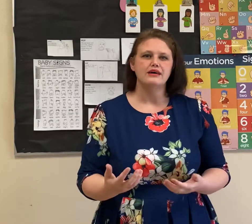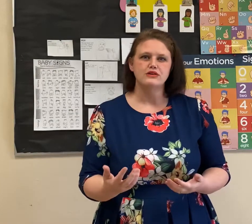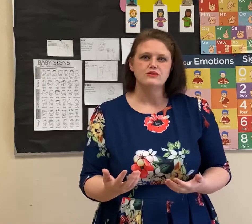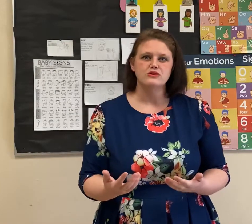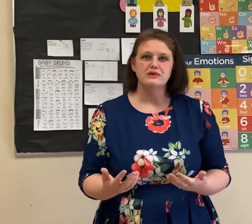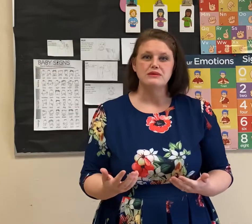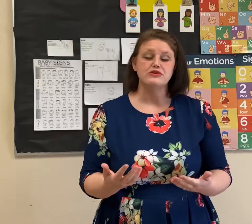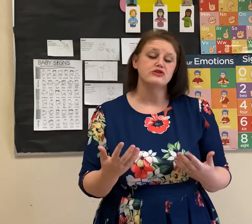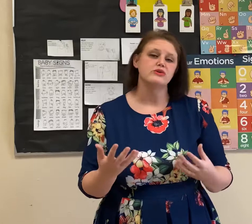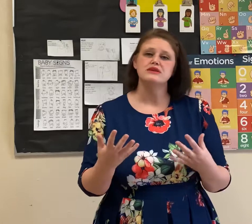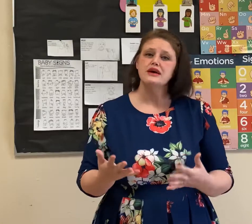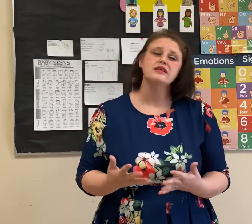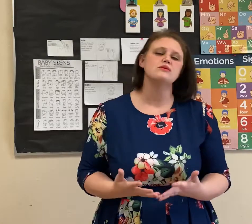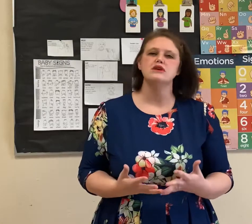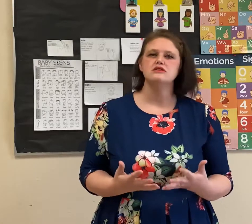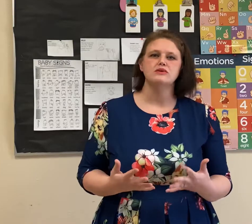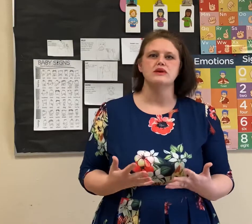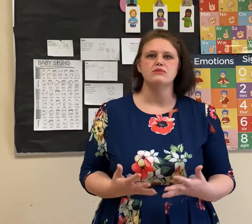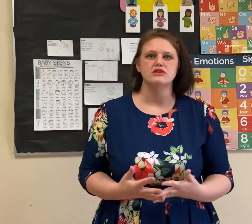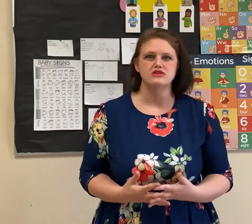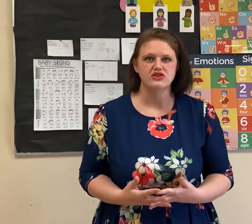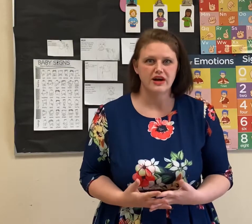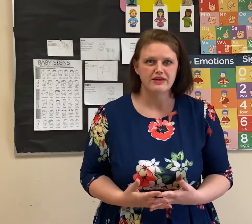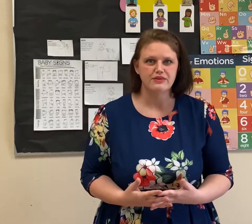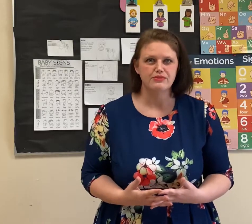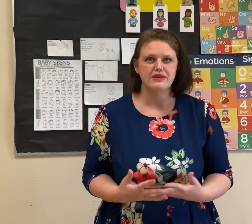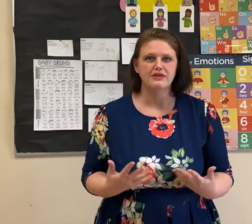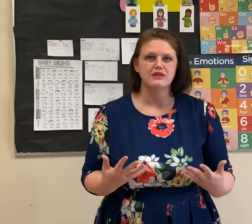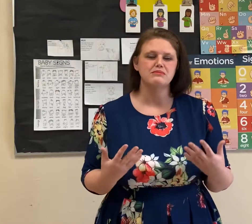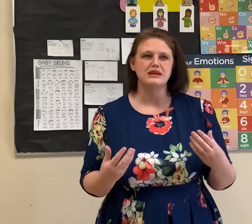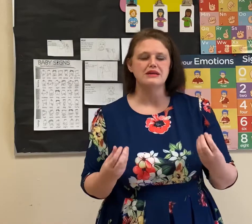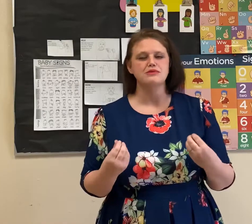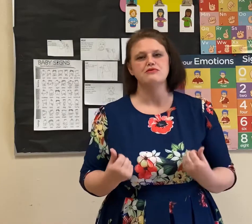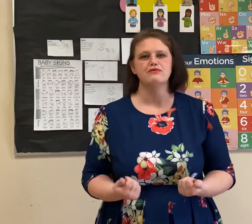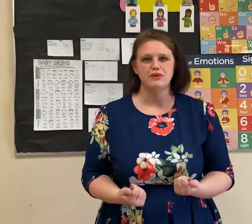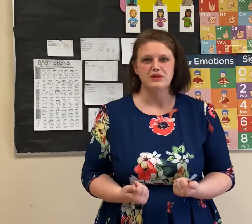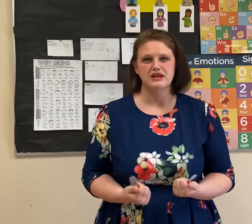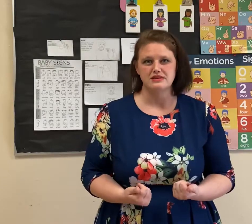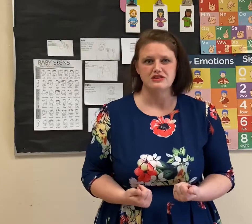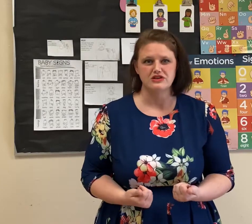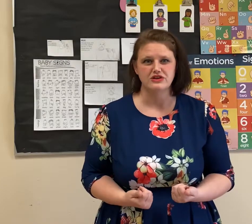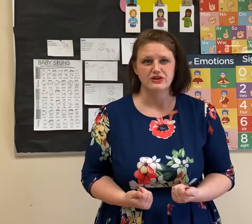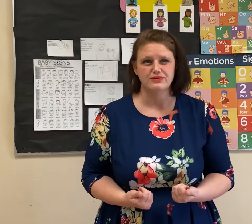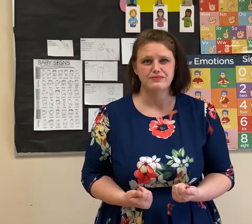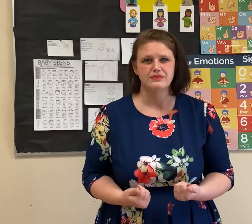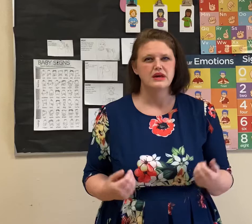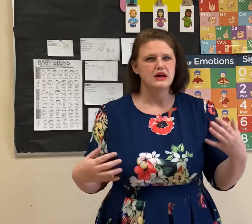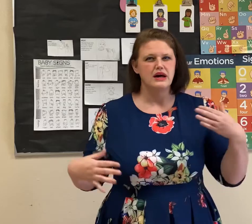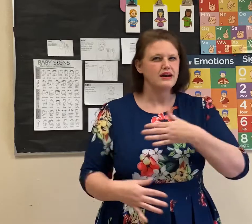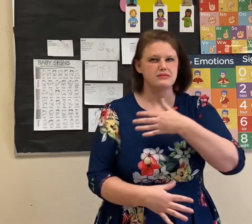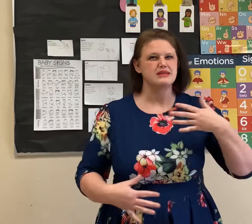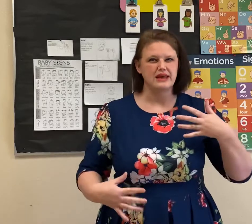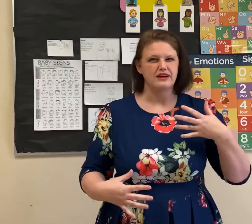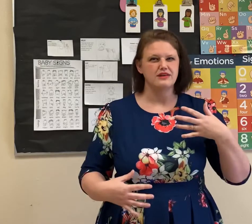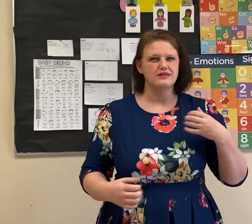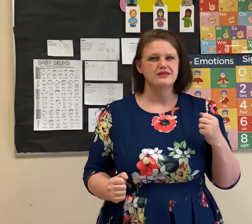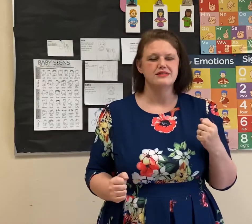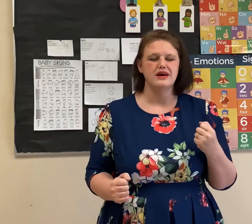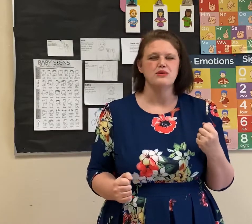to be able to know exactly what is going on with this child without them being able to verbalize it to you. I'm scared. I'm